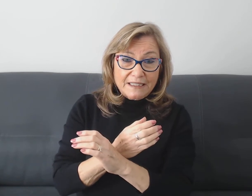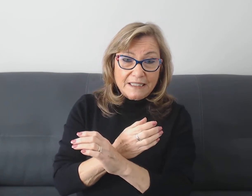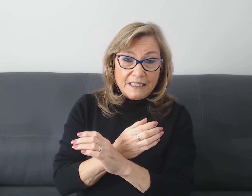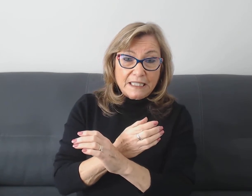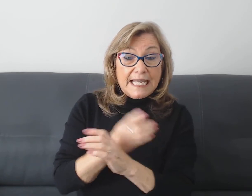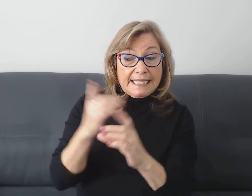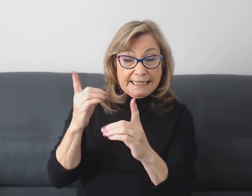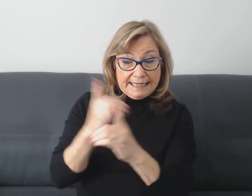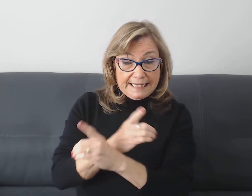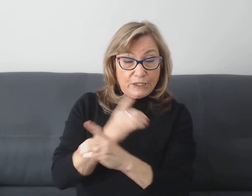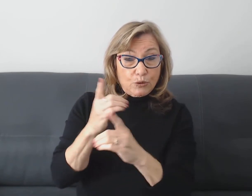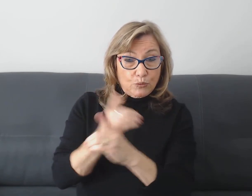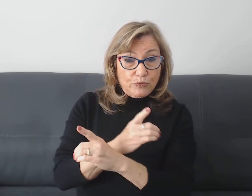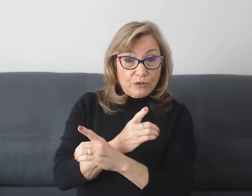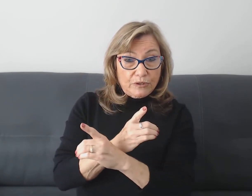deduce, figure,